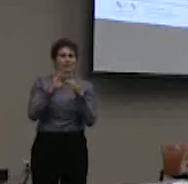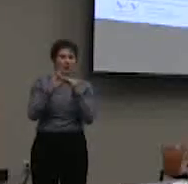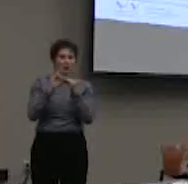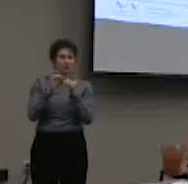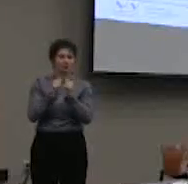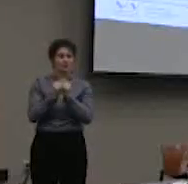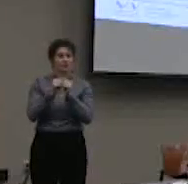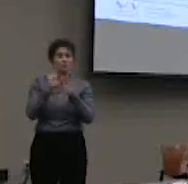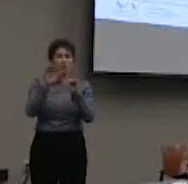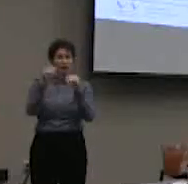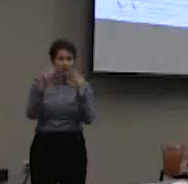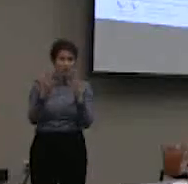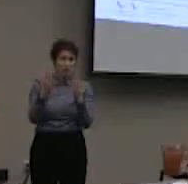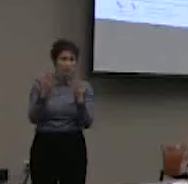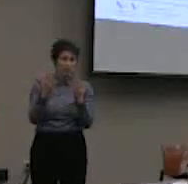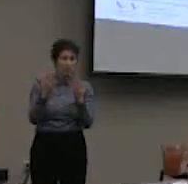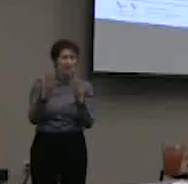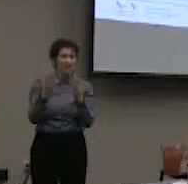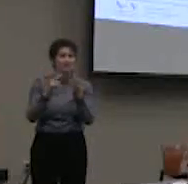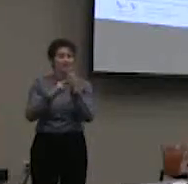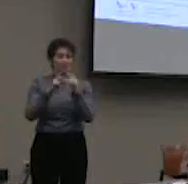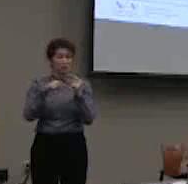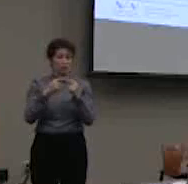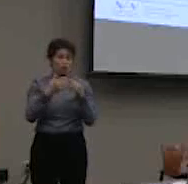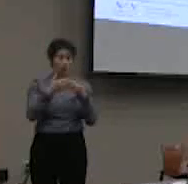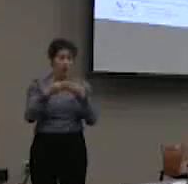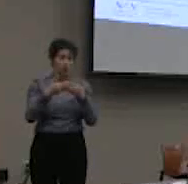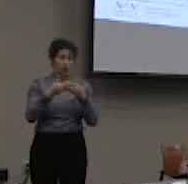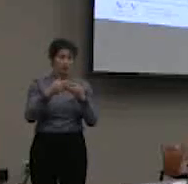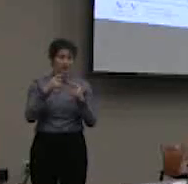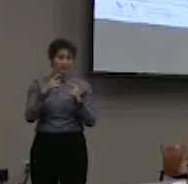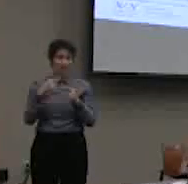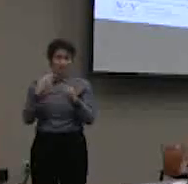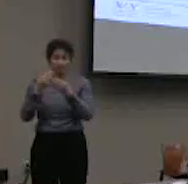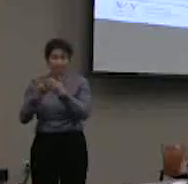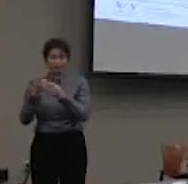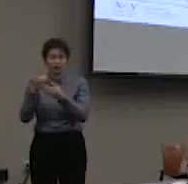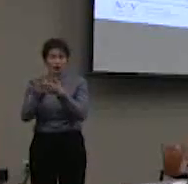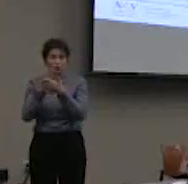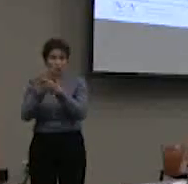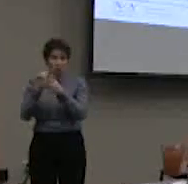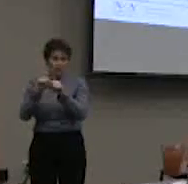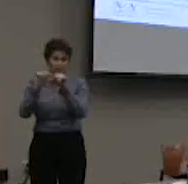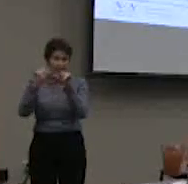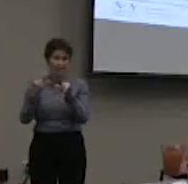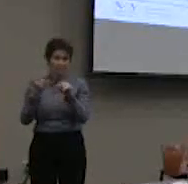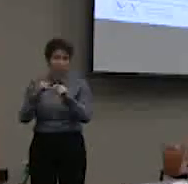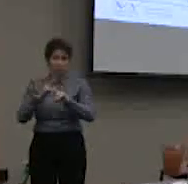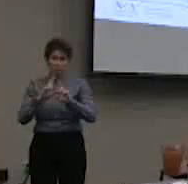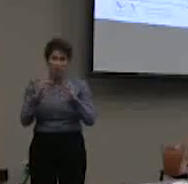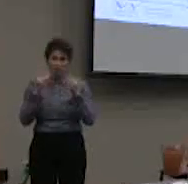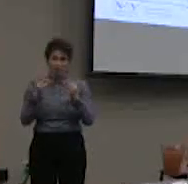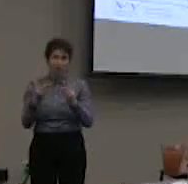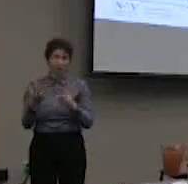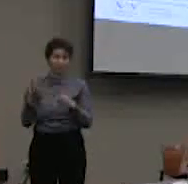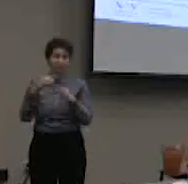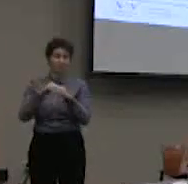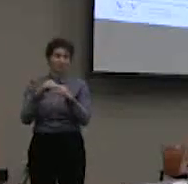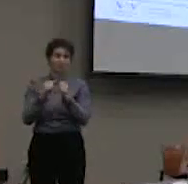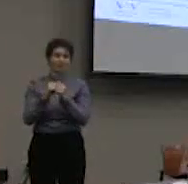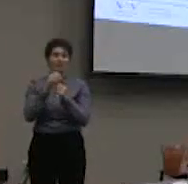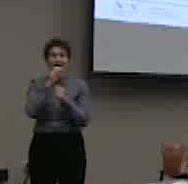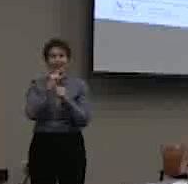when children do get to the school system, they are ready to engage with age level or a grade level.